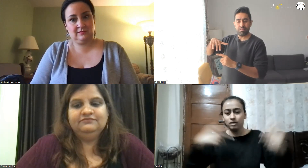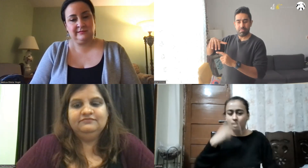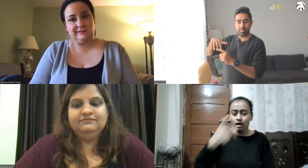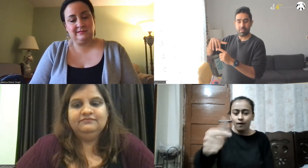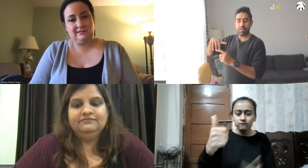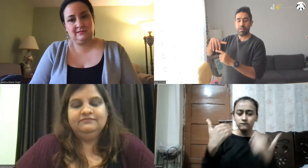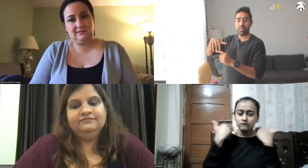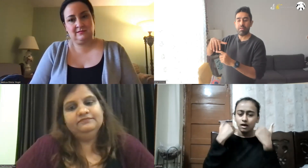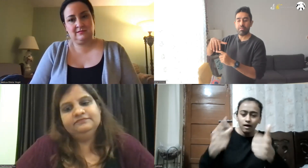And this is what,